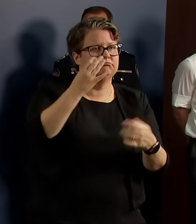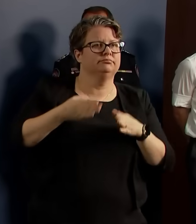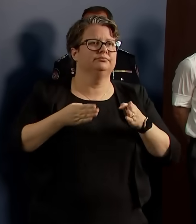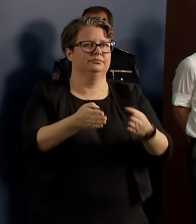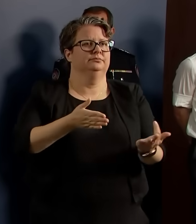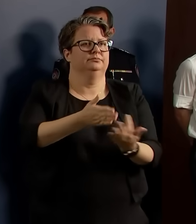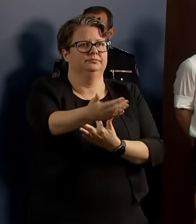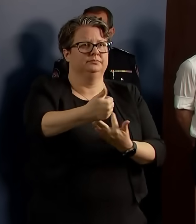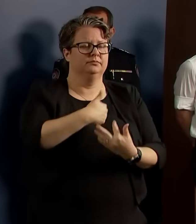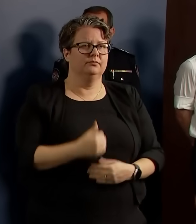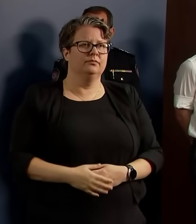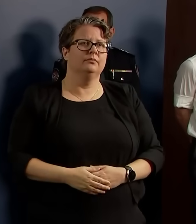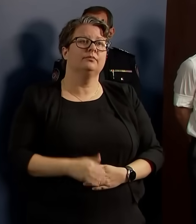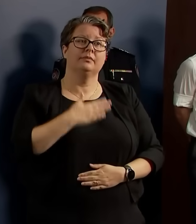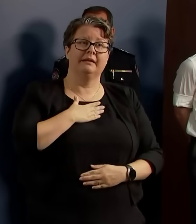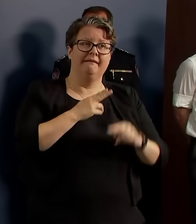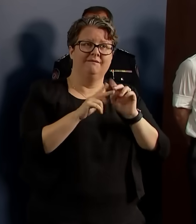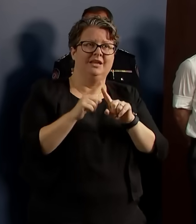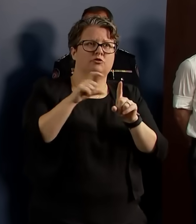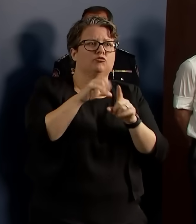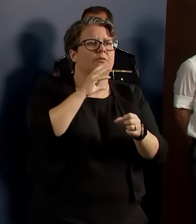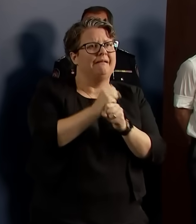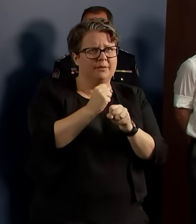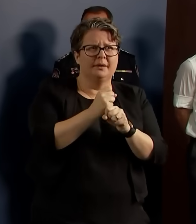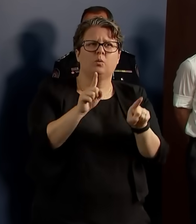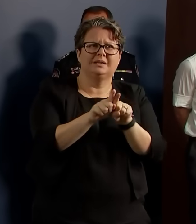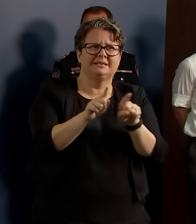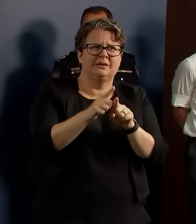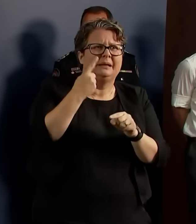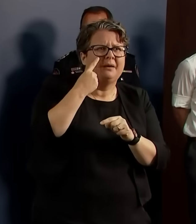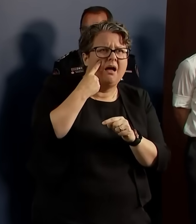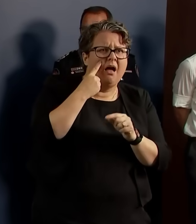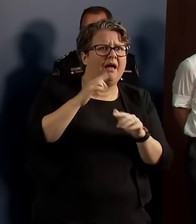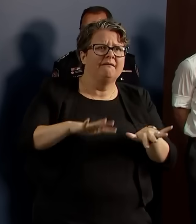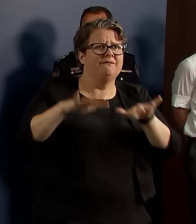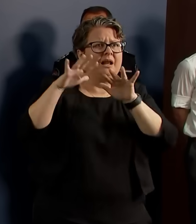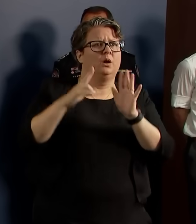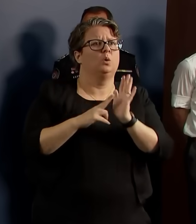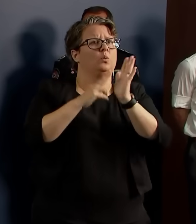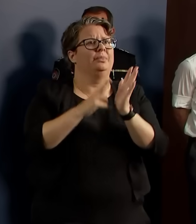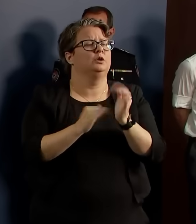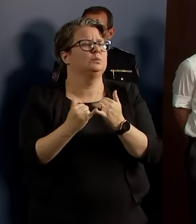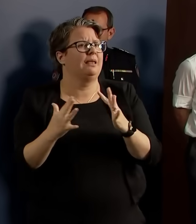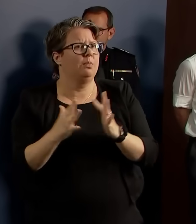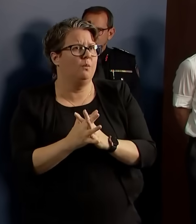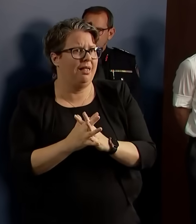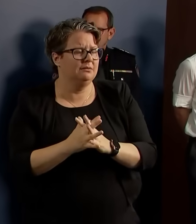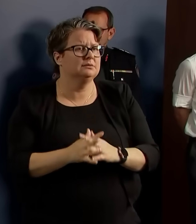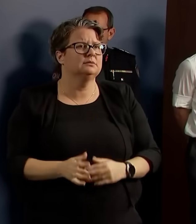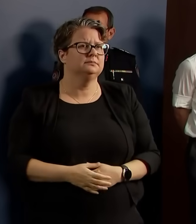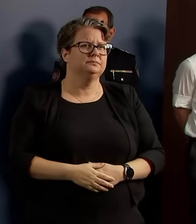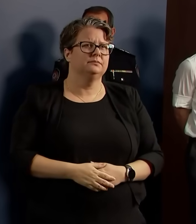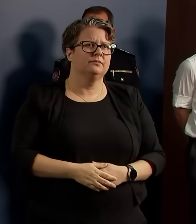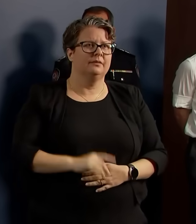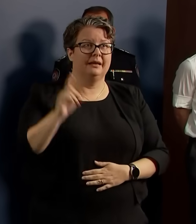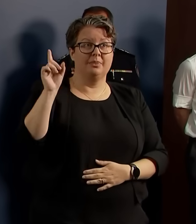of course, as a federal government, also paying close attention to the flooding issues in northern New South Wales. At this stage, I think it's